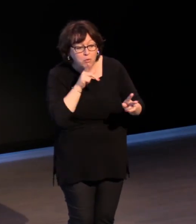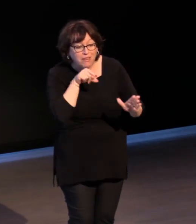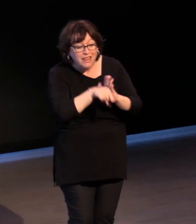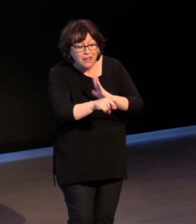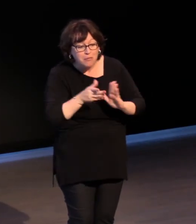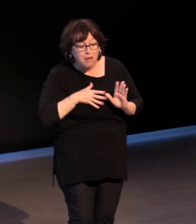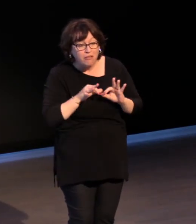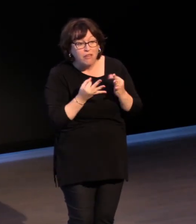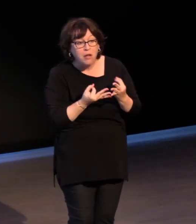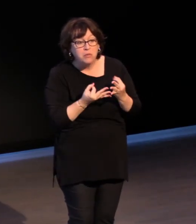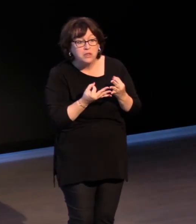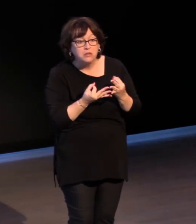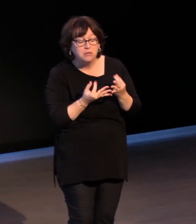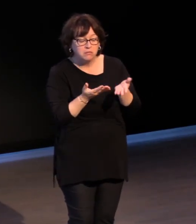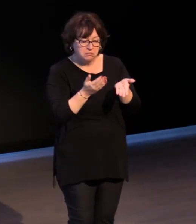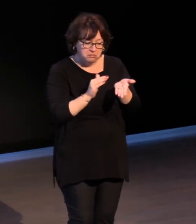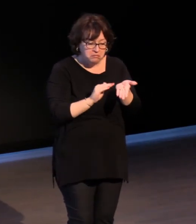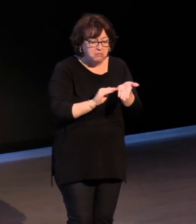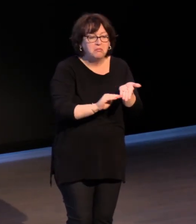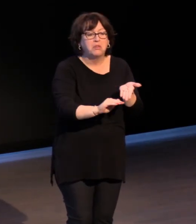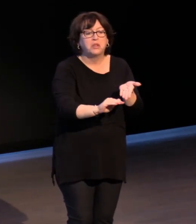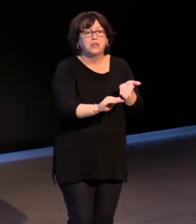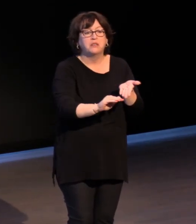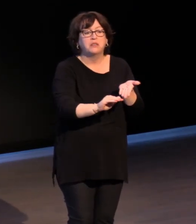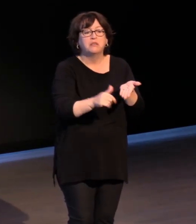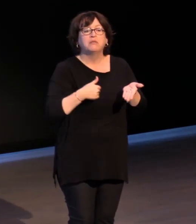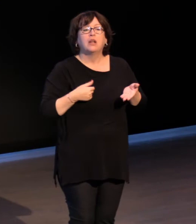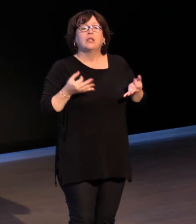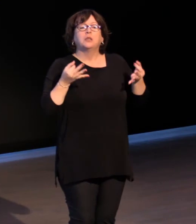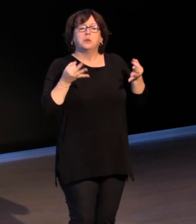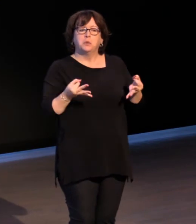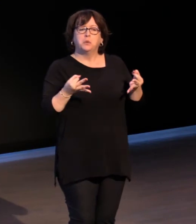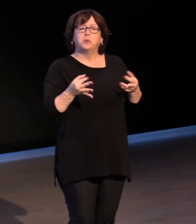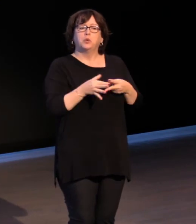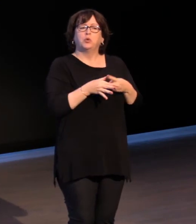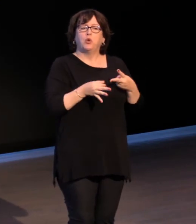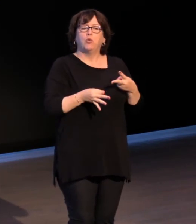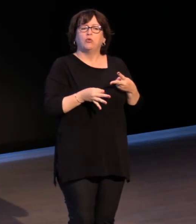people. I chose to forgive them.